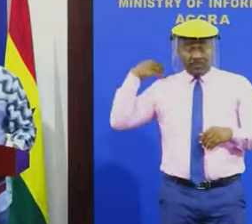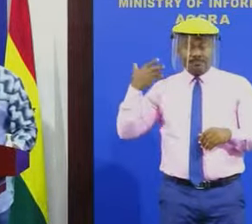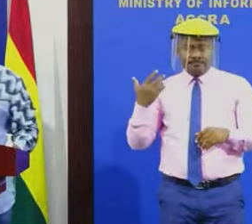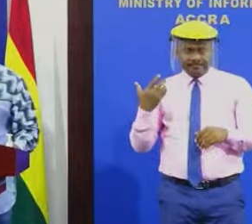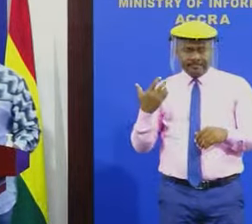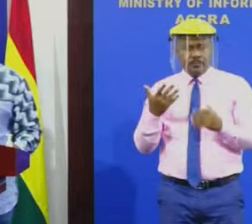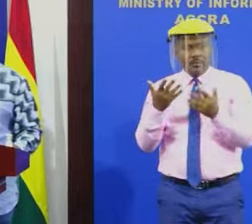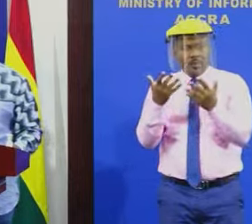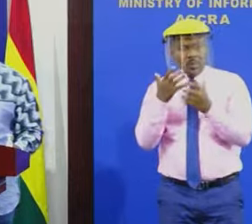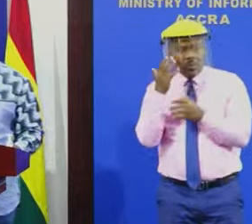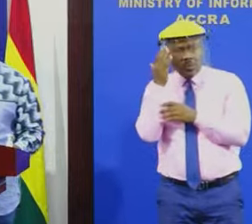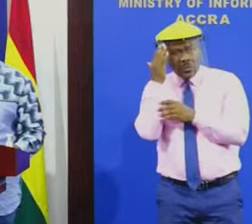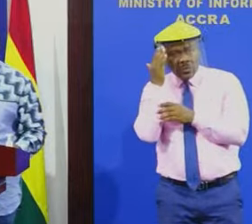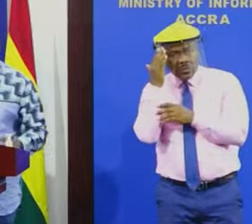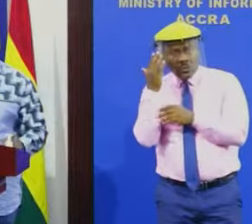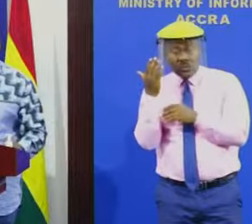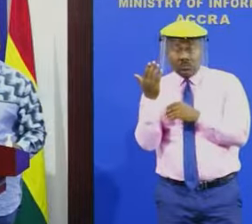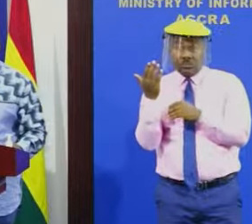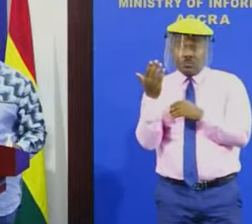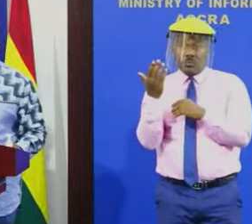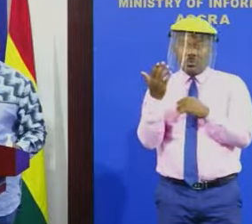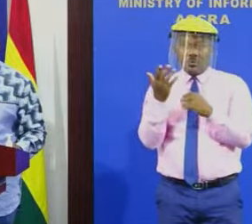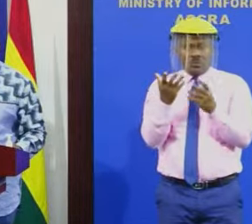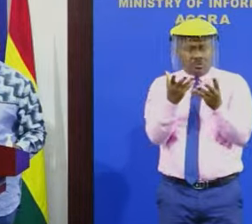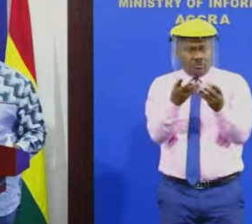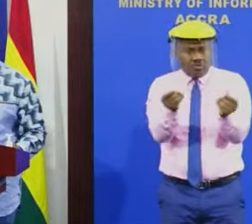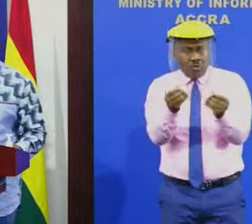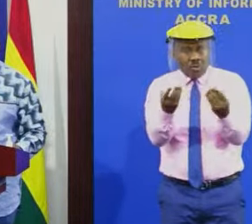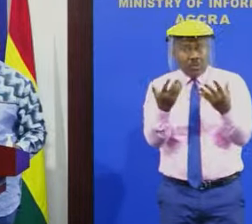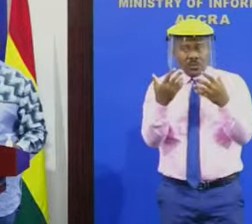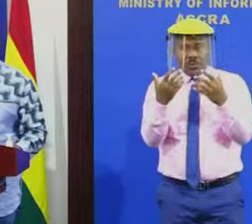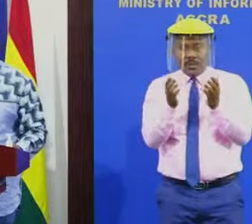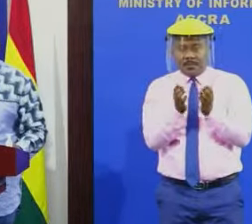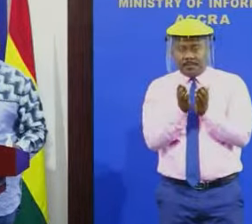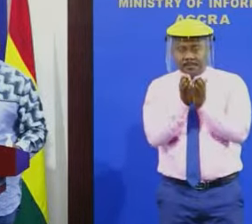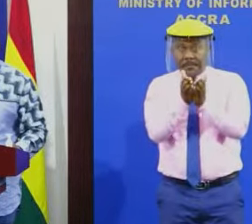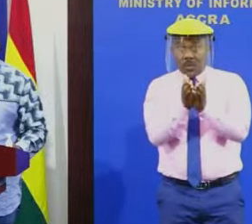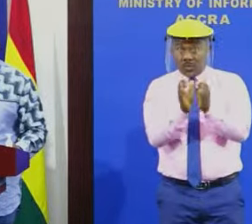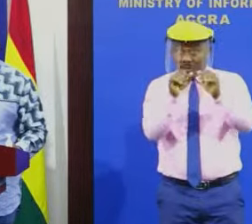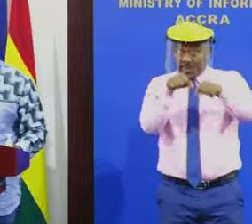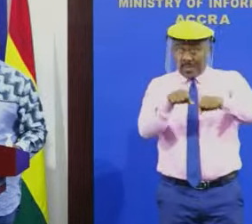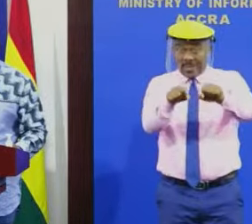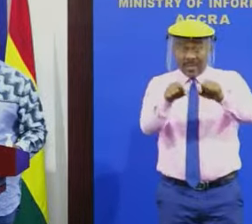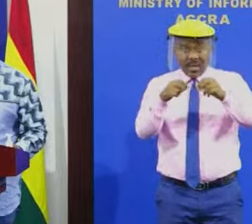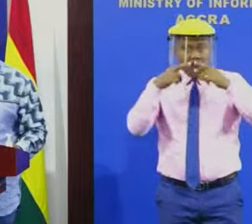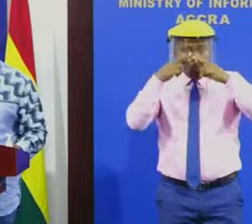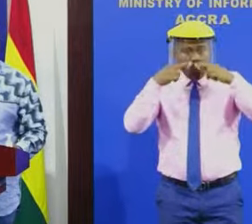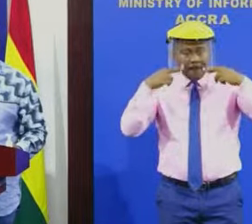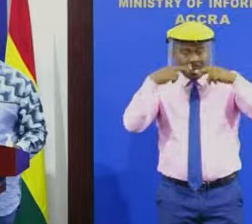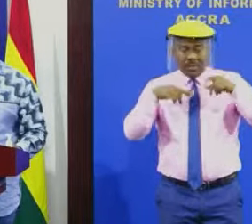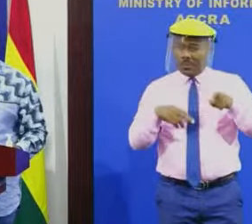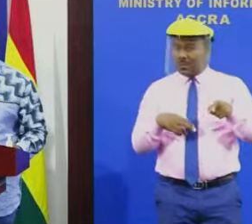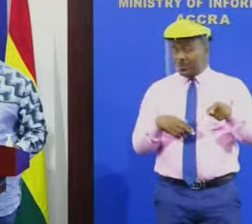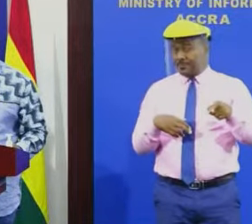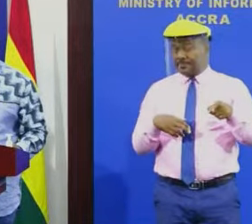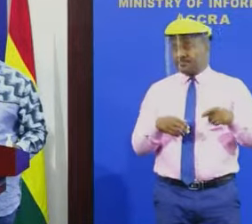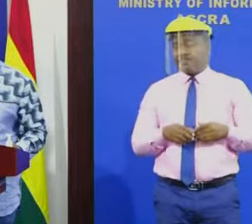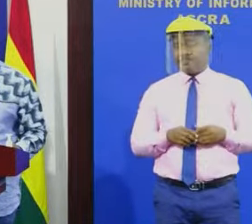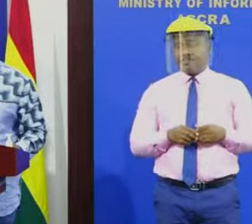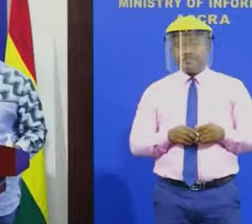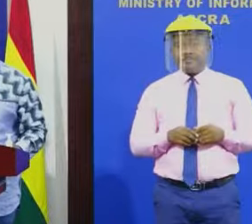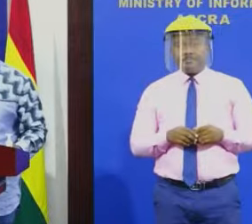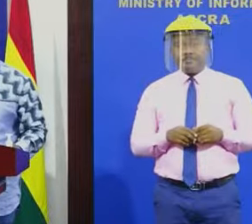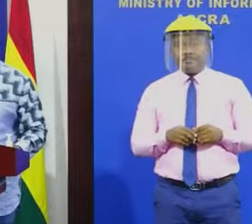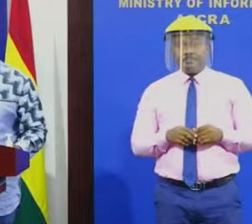finding common solutions to this problem of piracy. As part of our efforts to stem this tide as